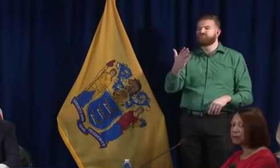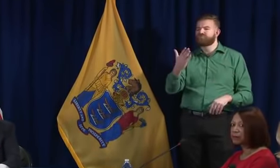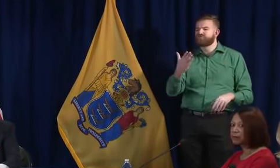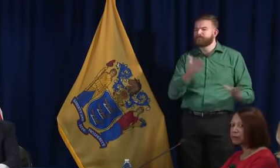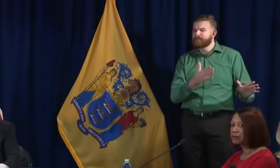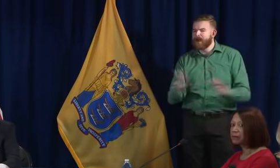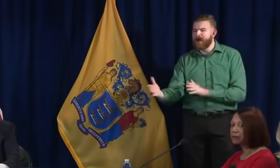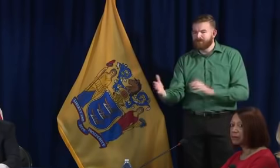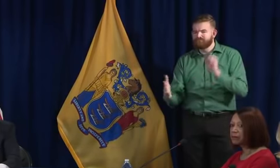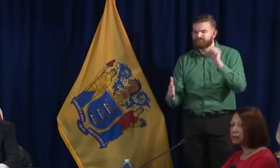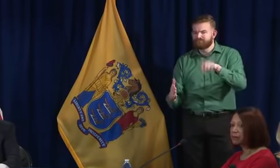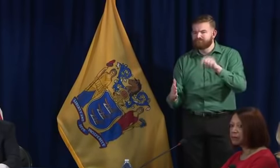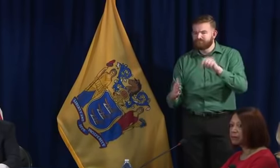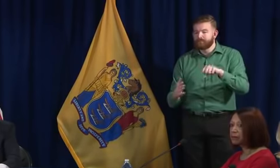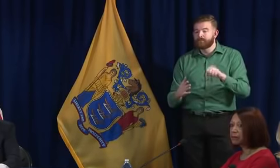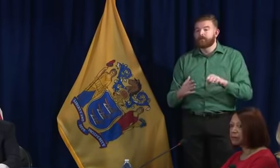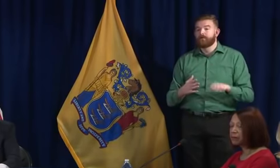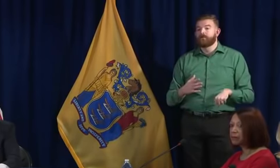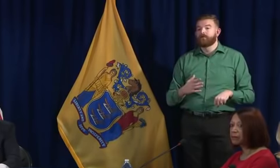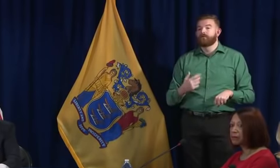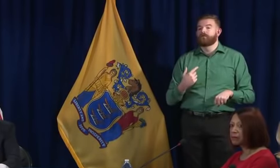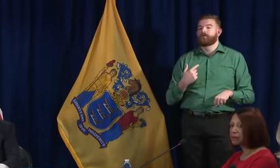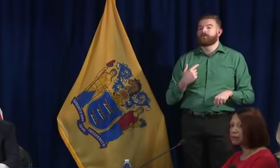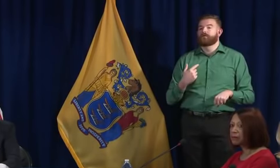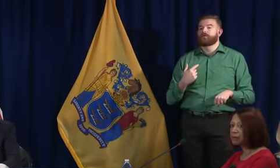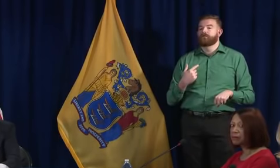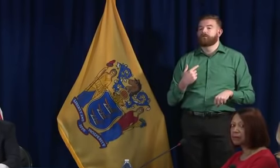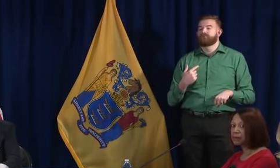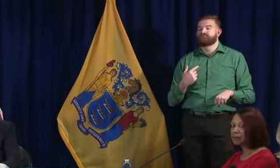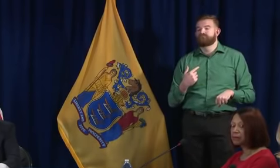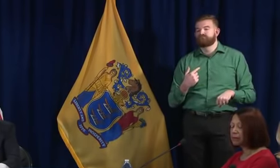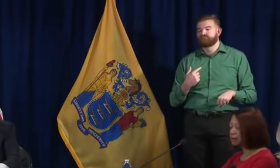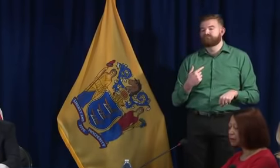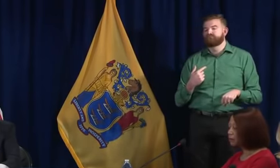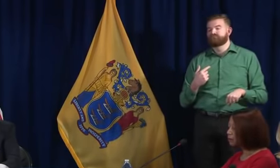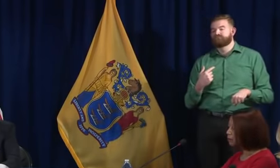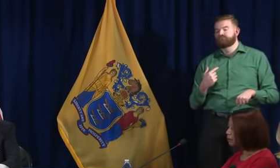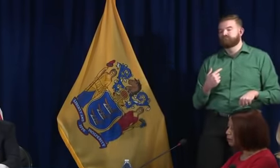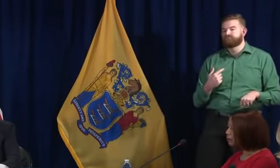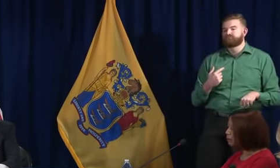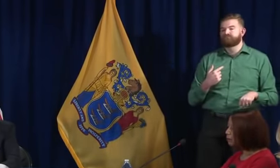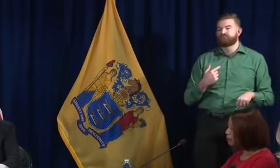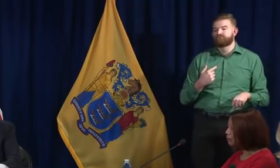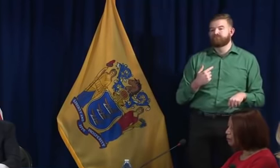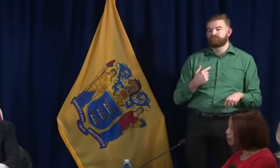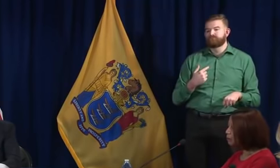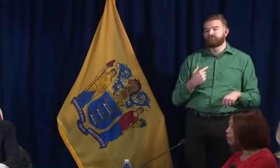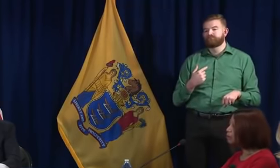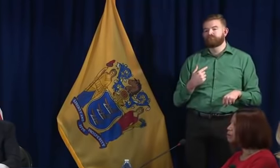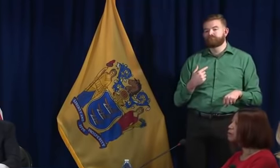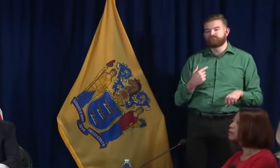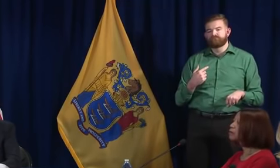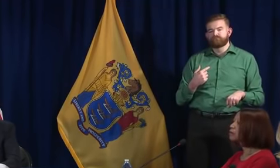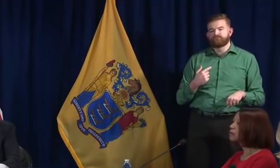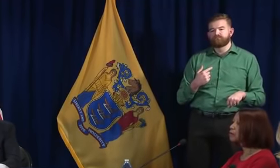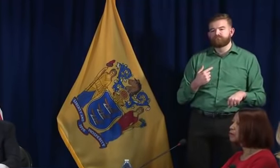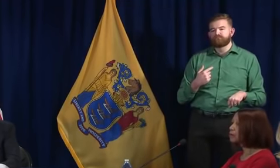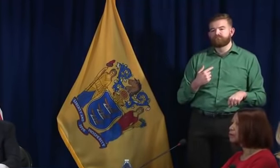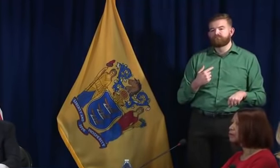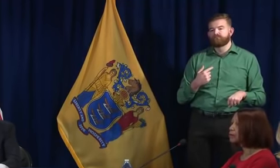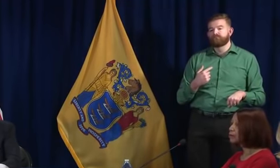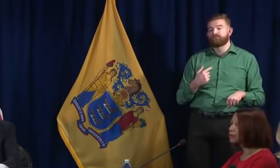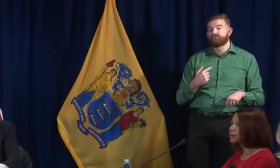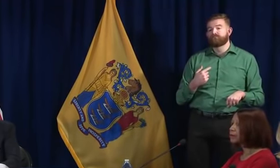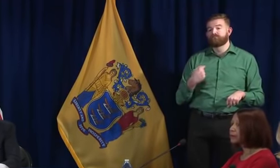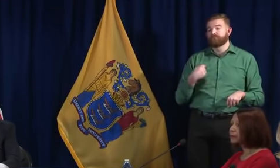the right to overrule, reverse, whatever it takes. I would only say this. We spoke to Mayor Bala and his team